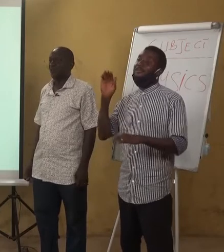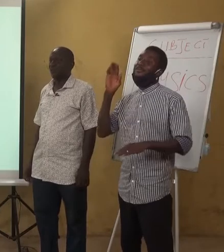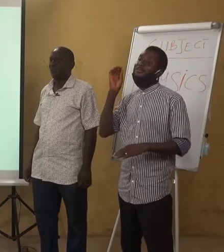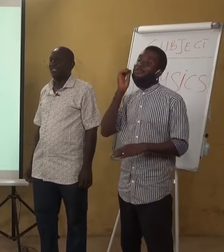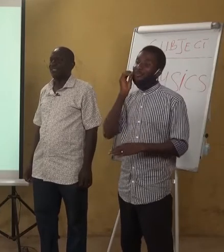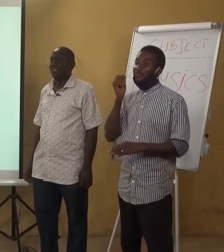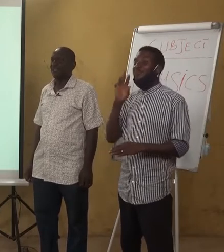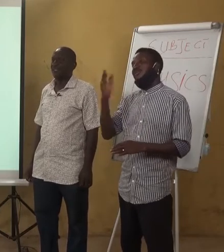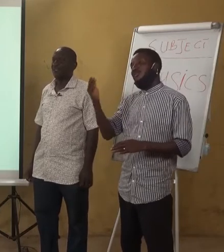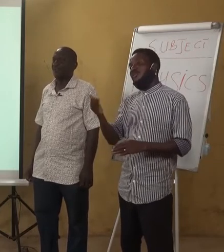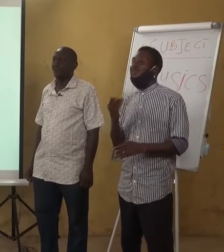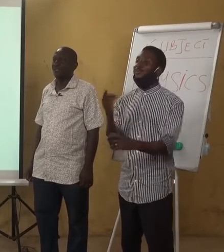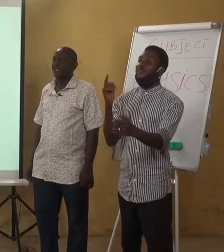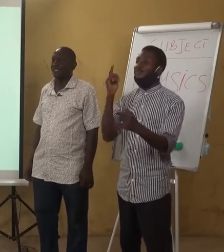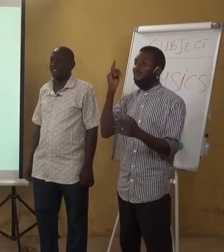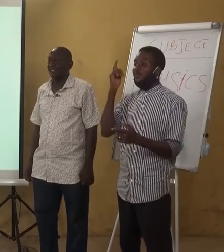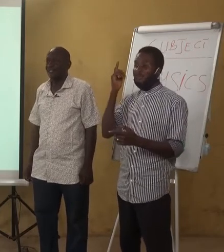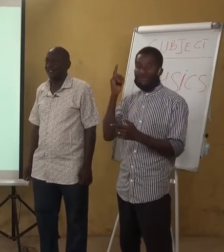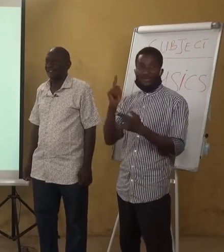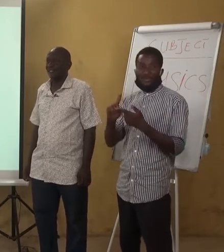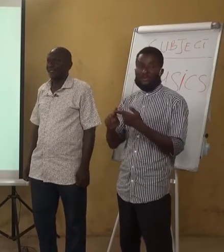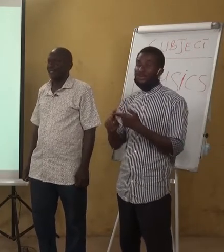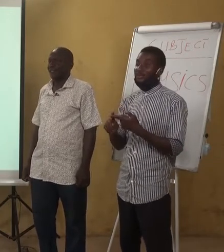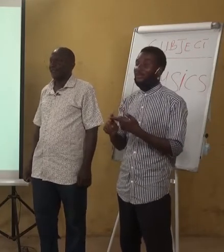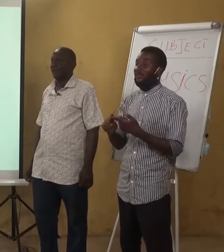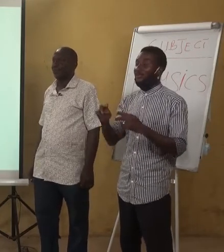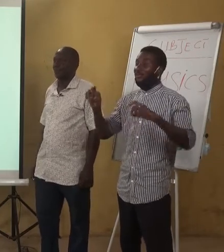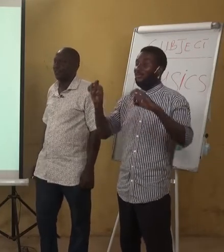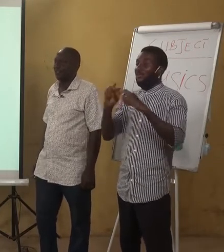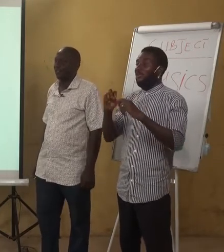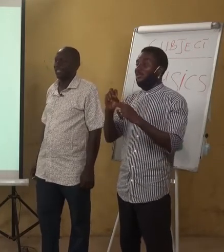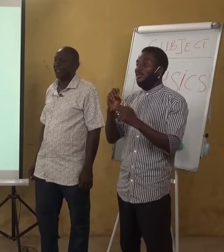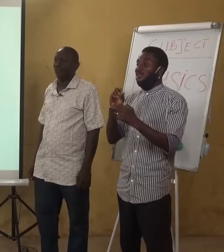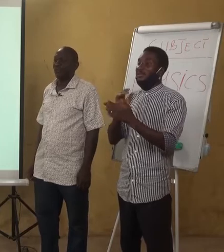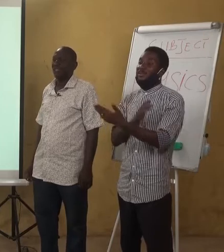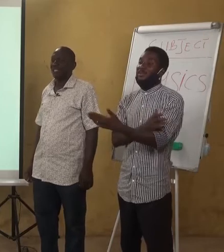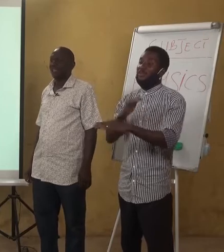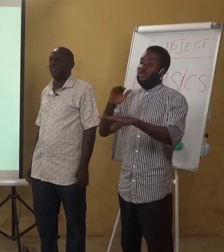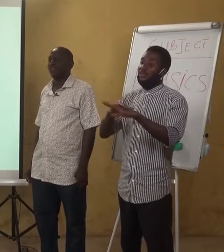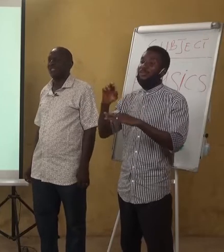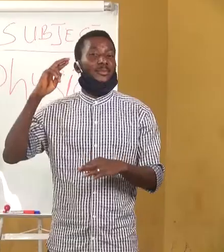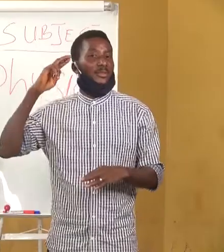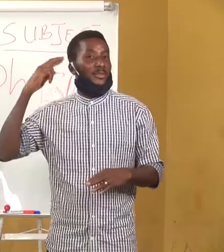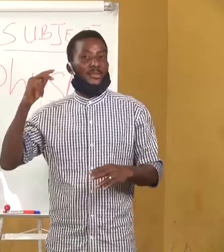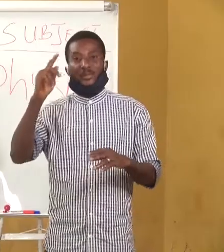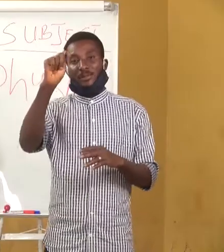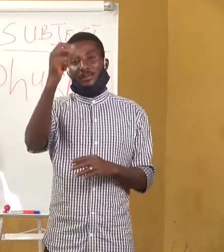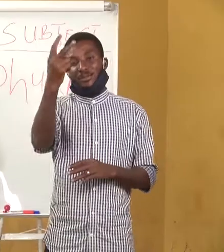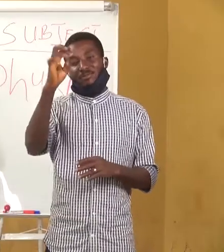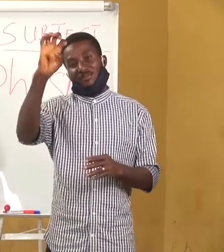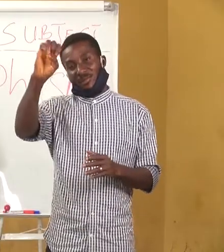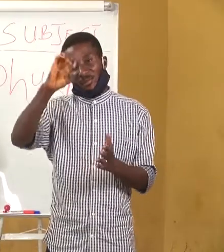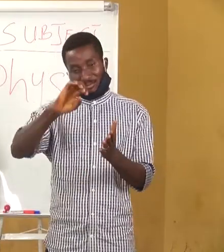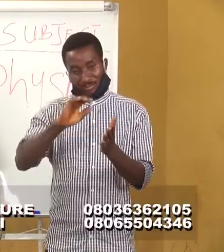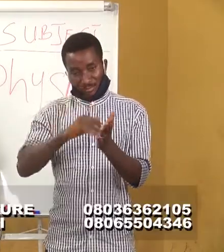Welcome to today's physics lesson on radio, television, e-learning